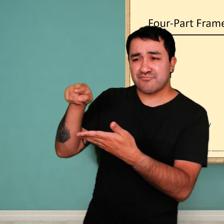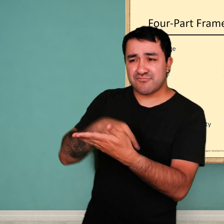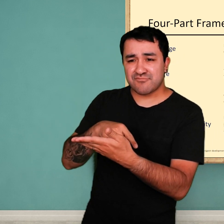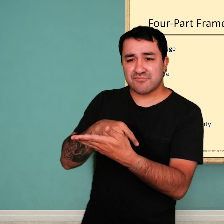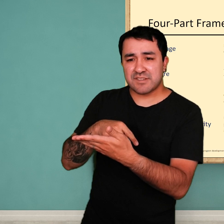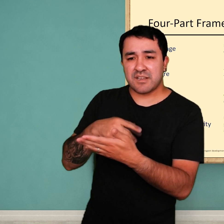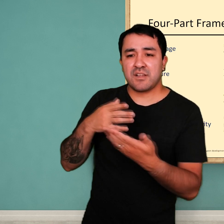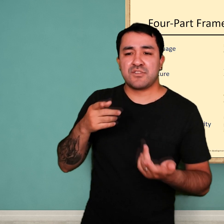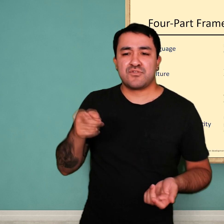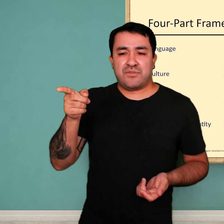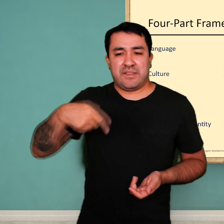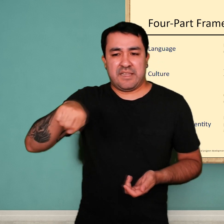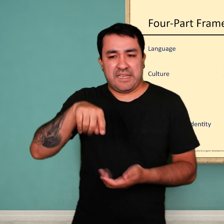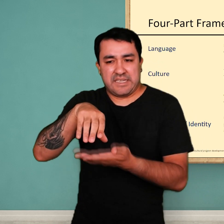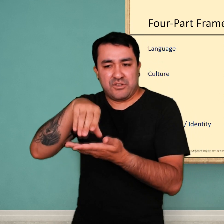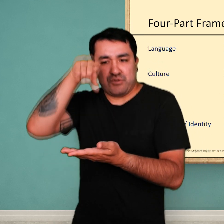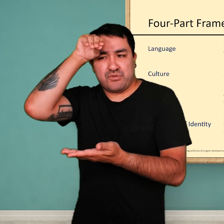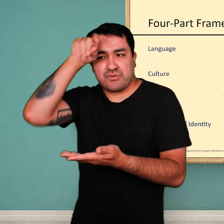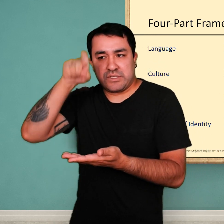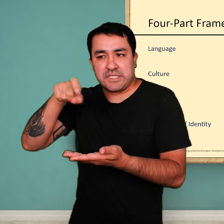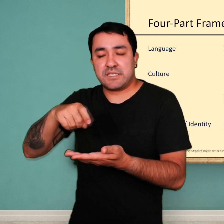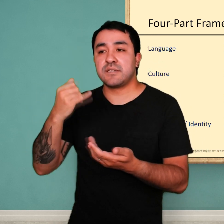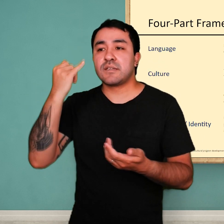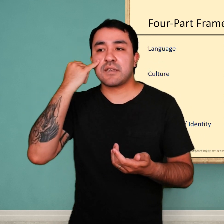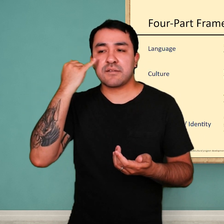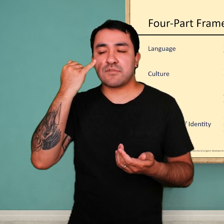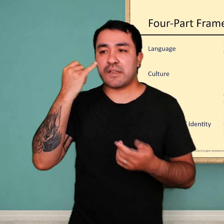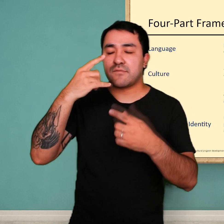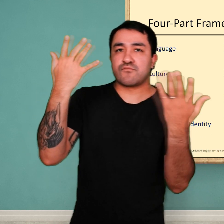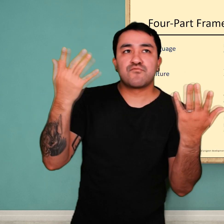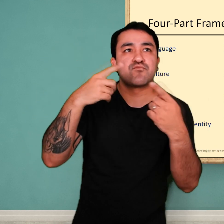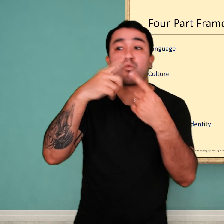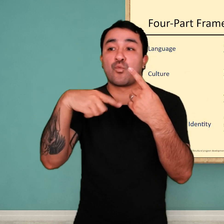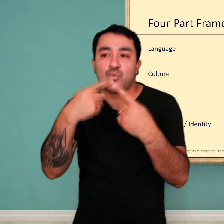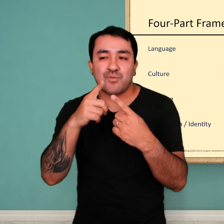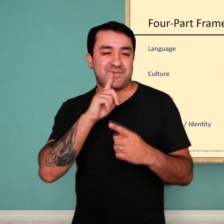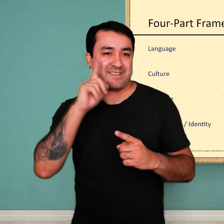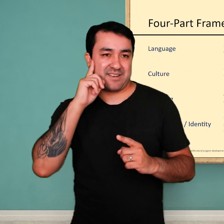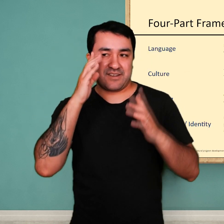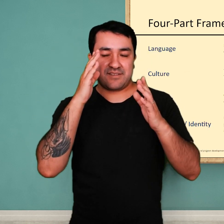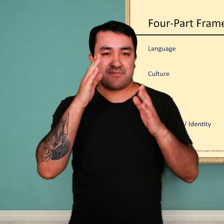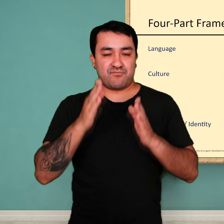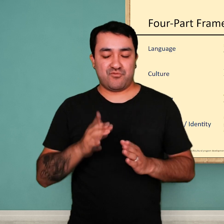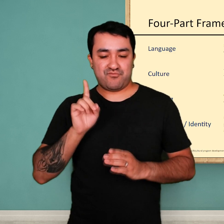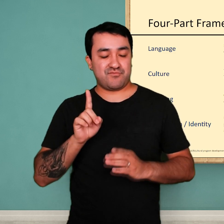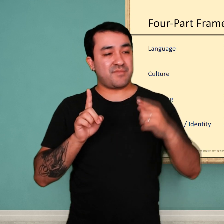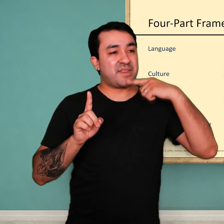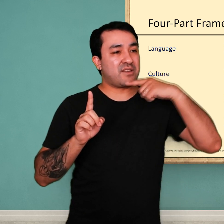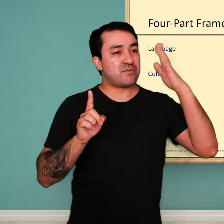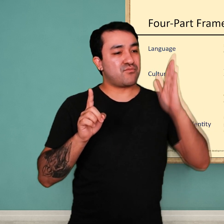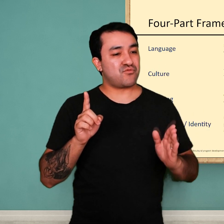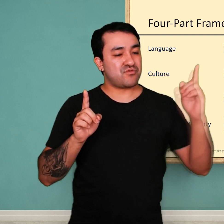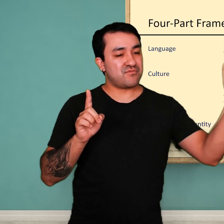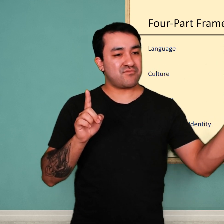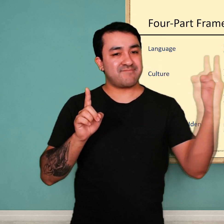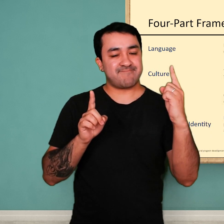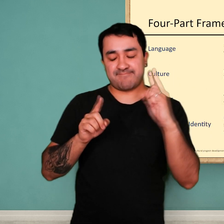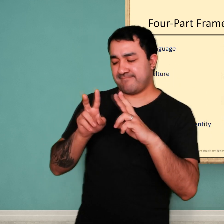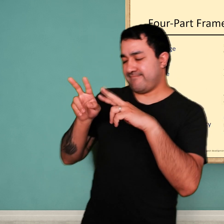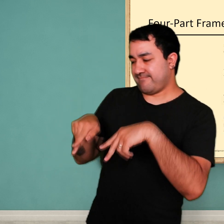self. Deaf people live in a world where they experience discrimination on a regular. Deaf students need to learn how to have a